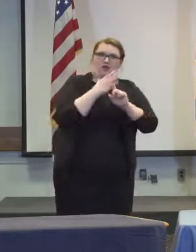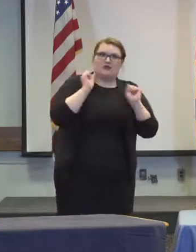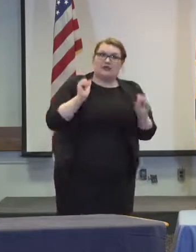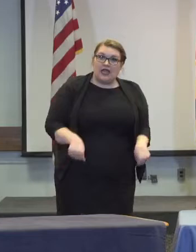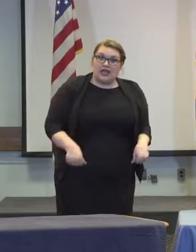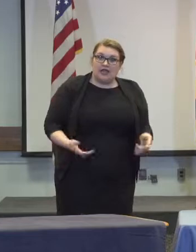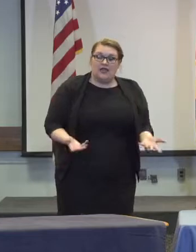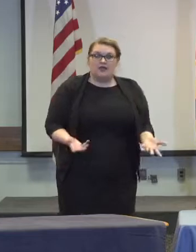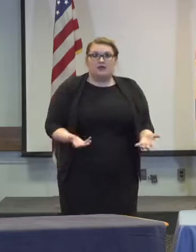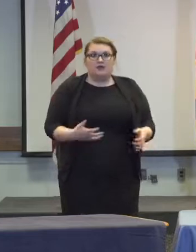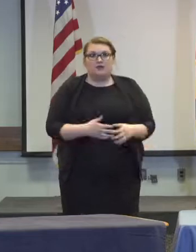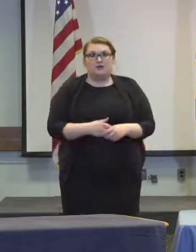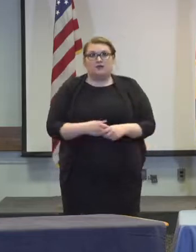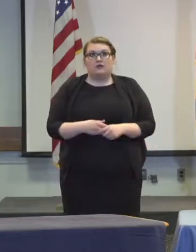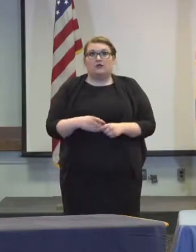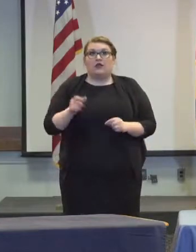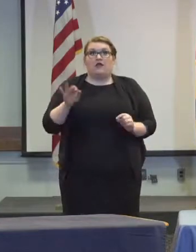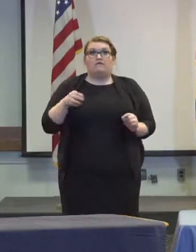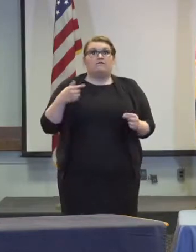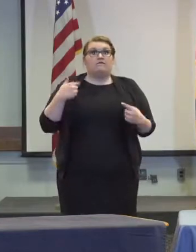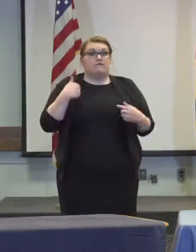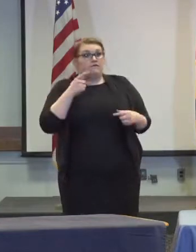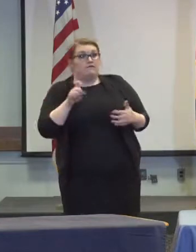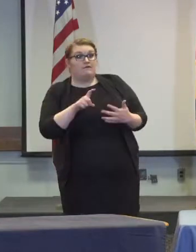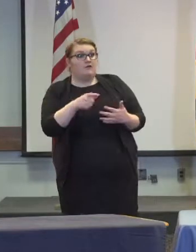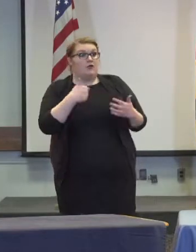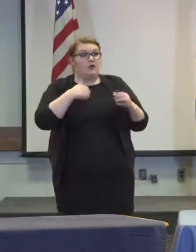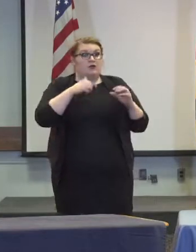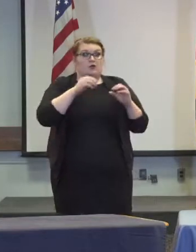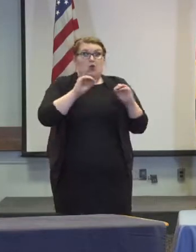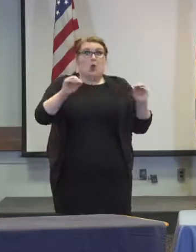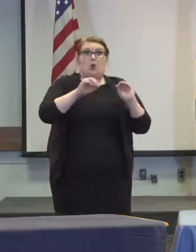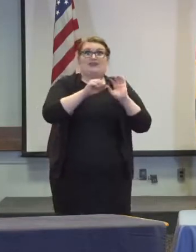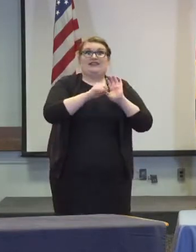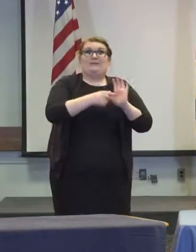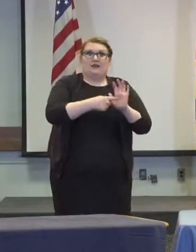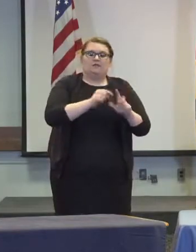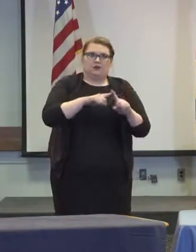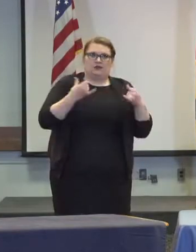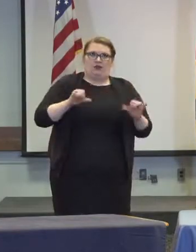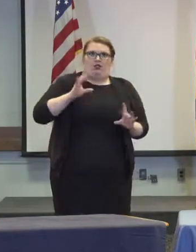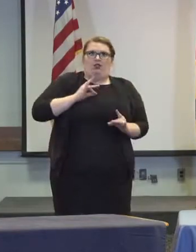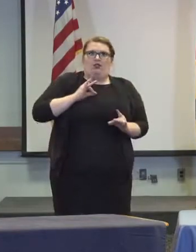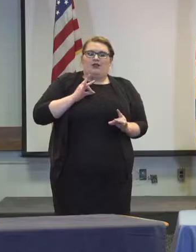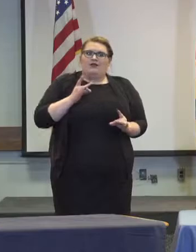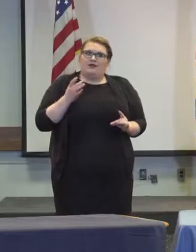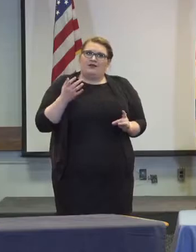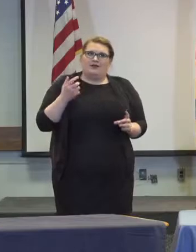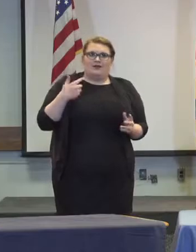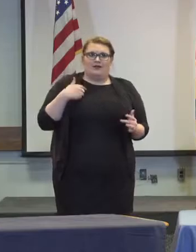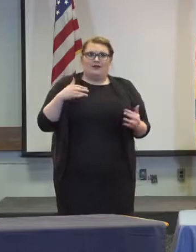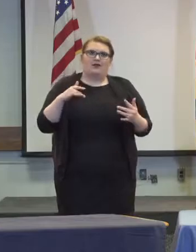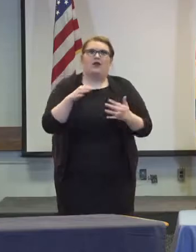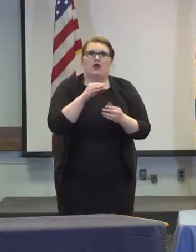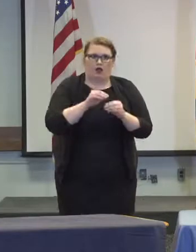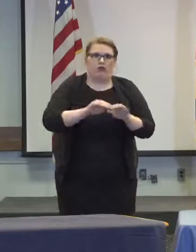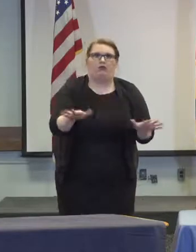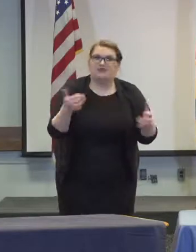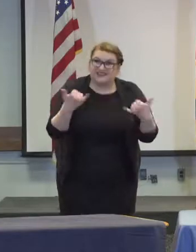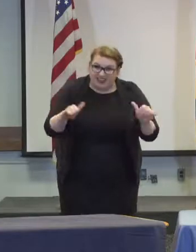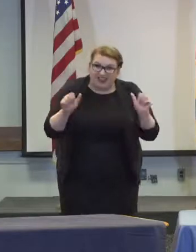being the people who have it and aren't symptomatic. You don't even know that the person you think is perfectly fine could be symptomatic, could